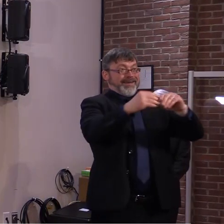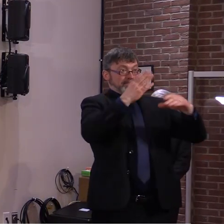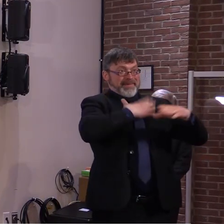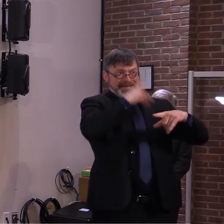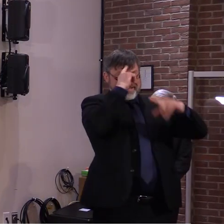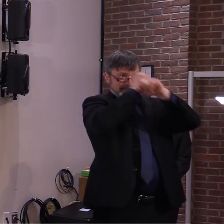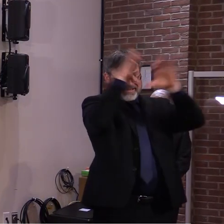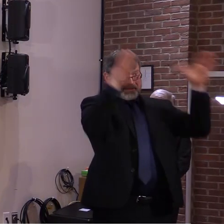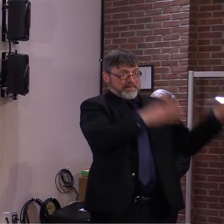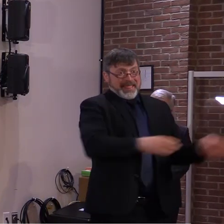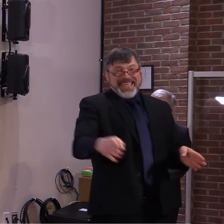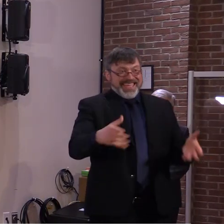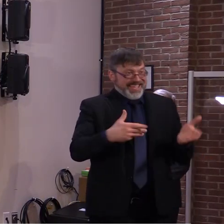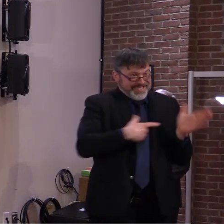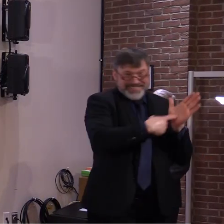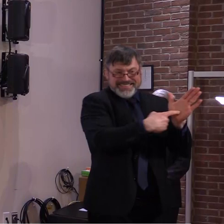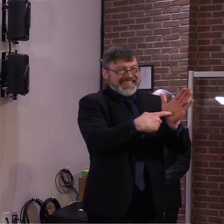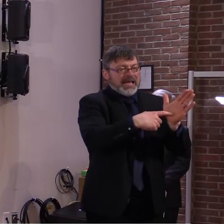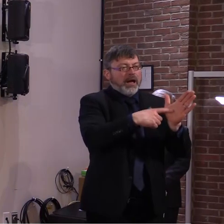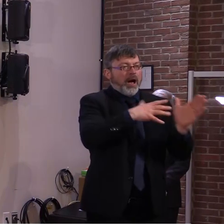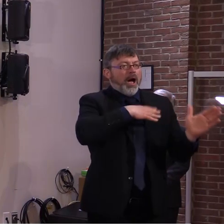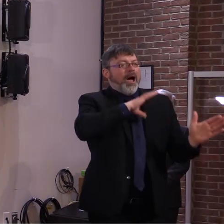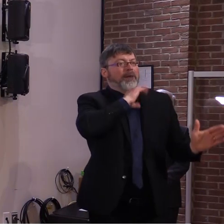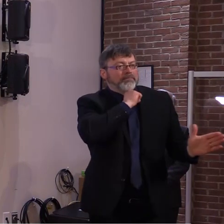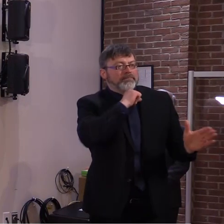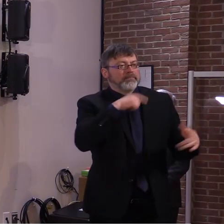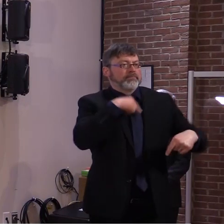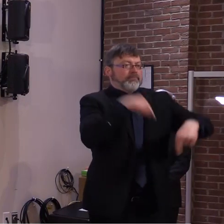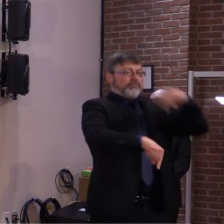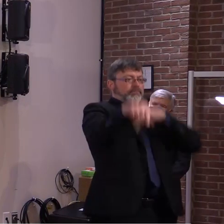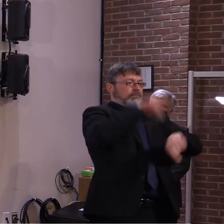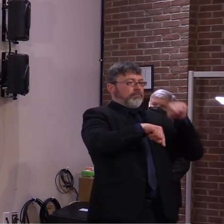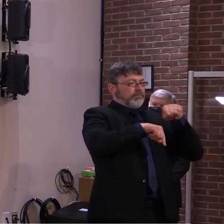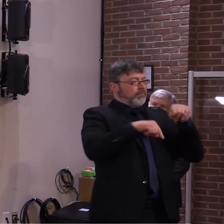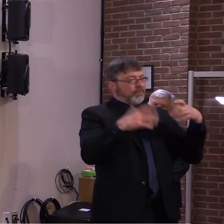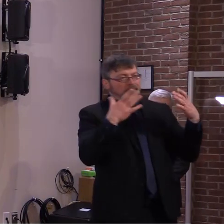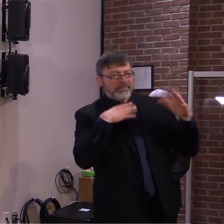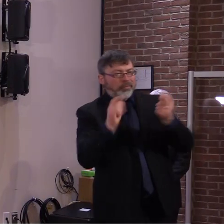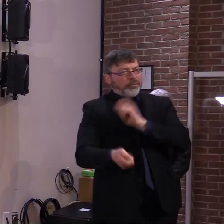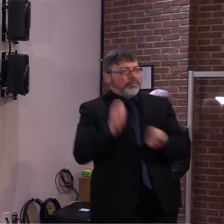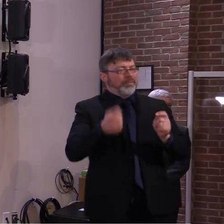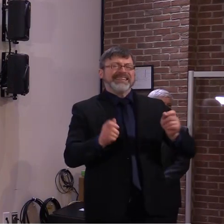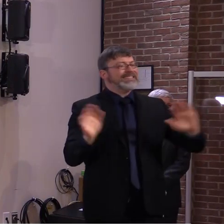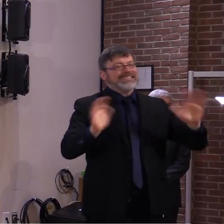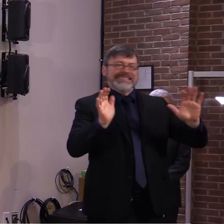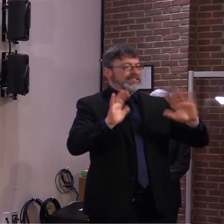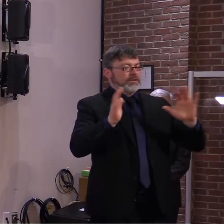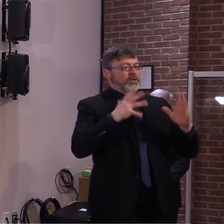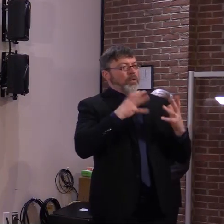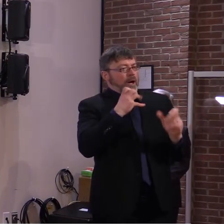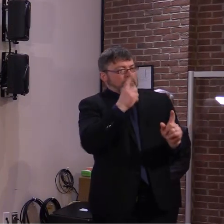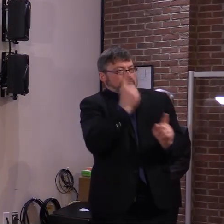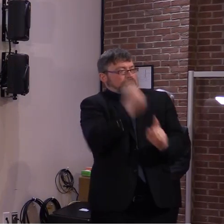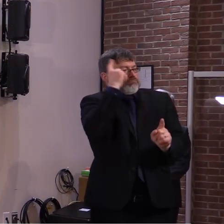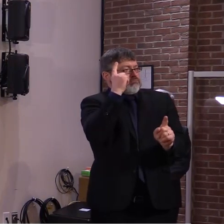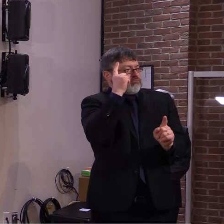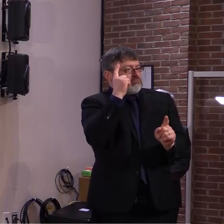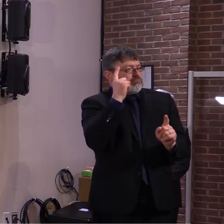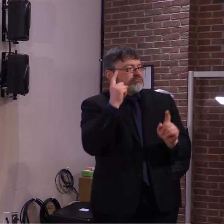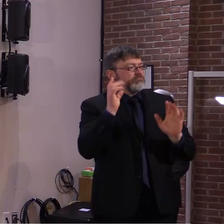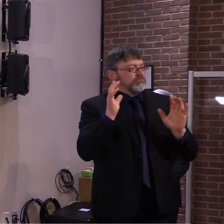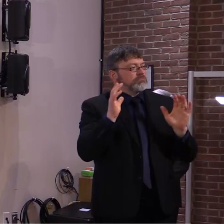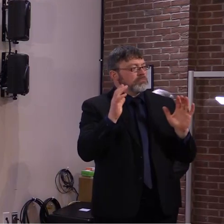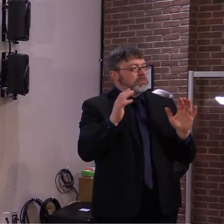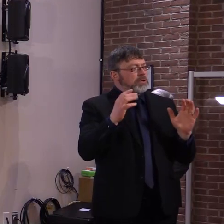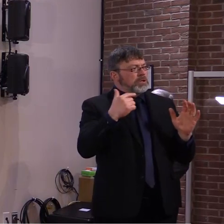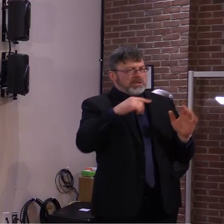not missing something, but I don't believe we are. We expected to see more cases, but I just want to make sure that they are at